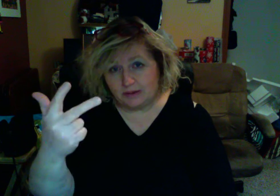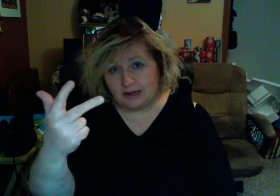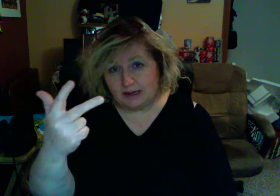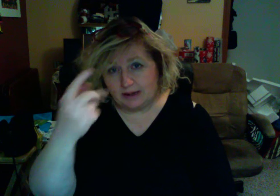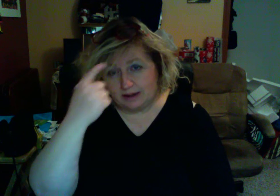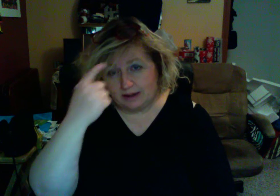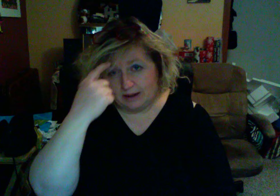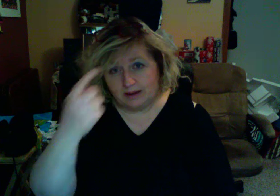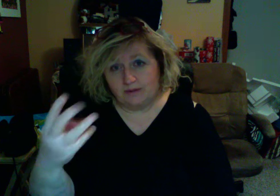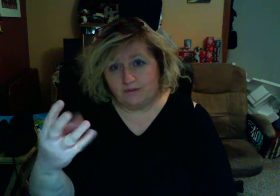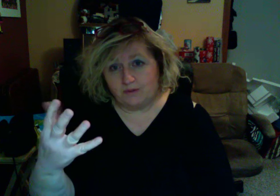3, 4.